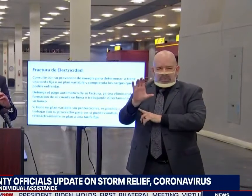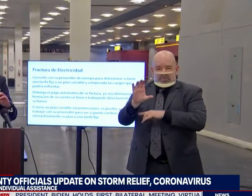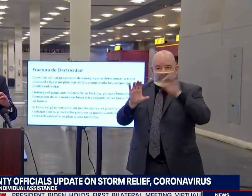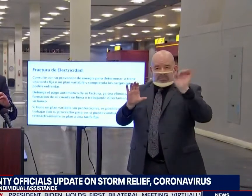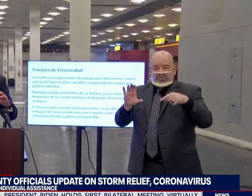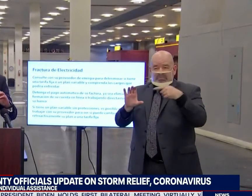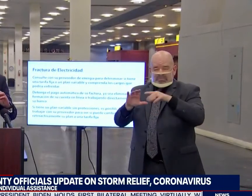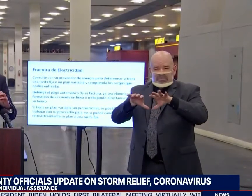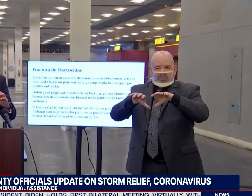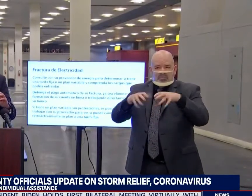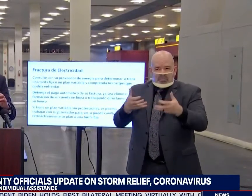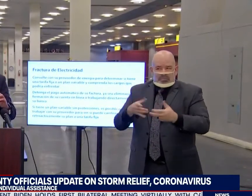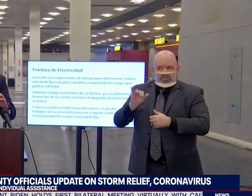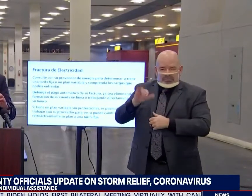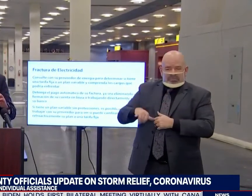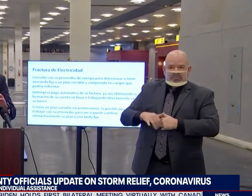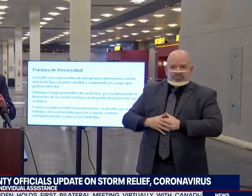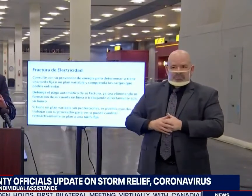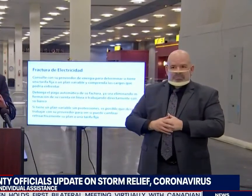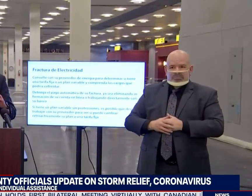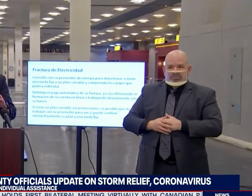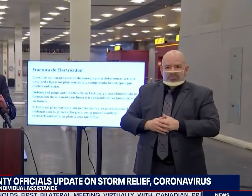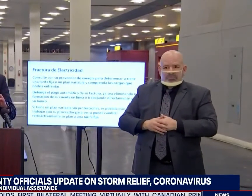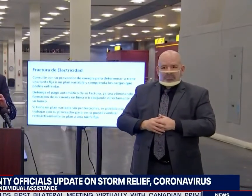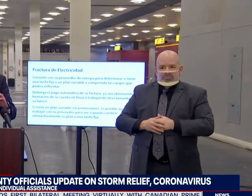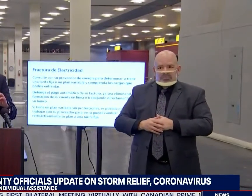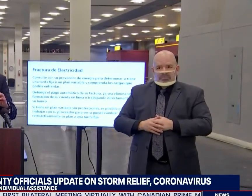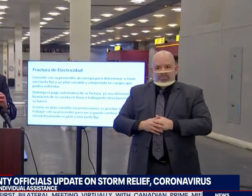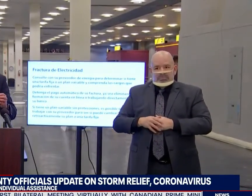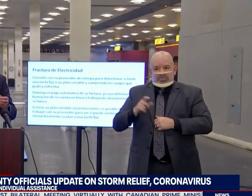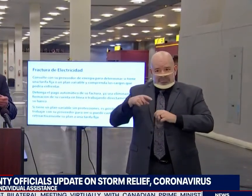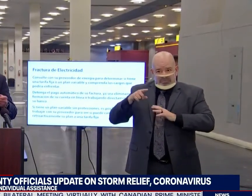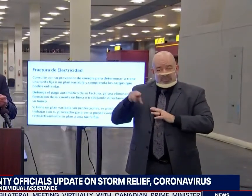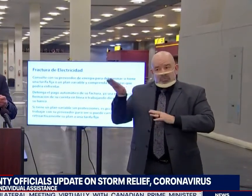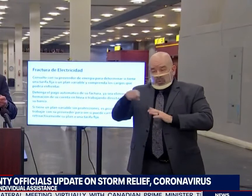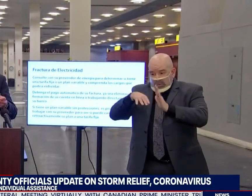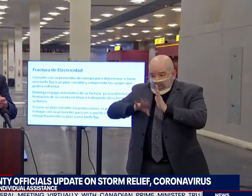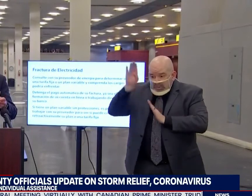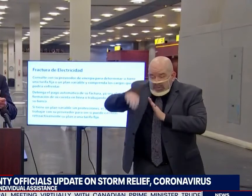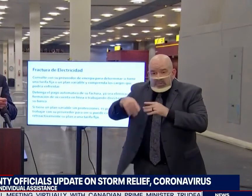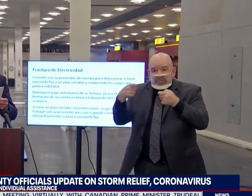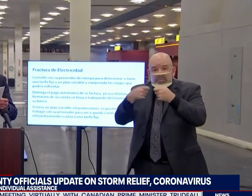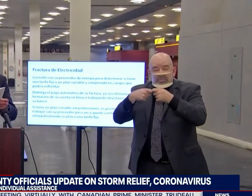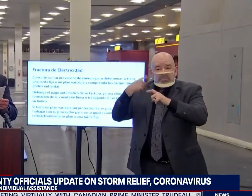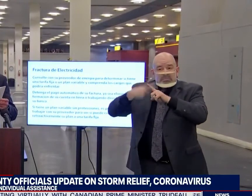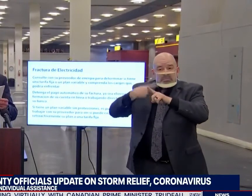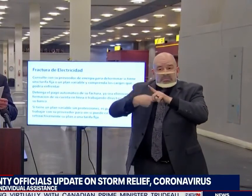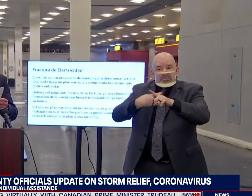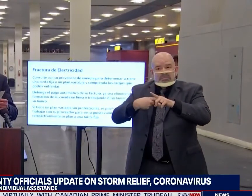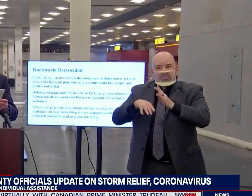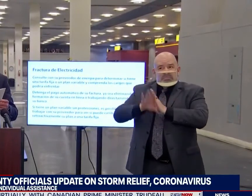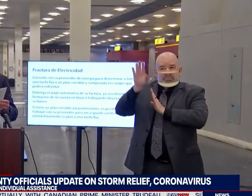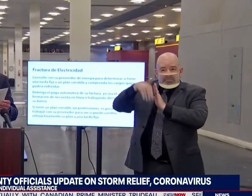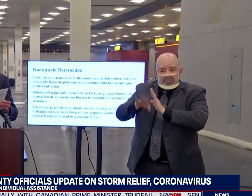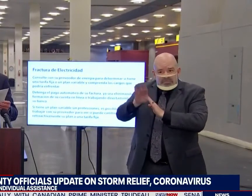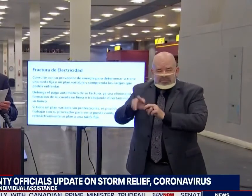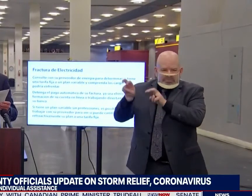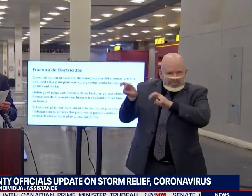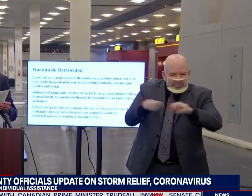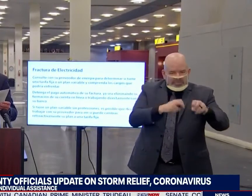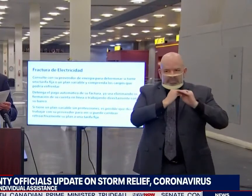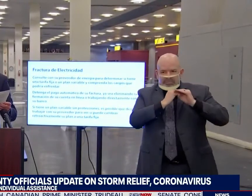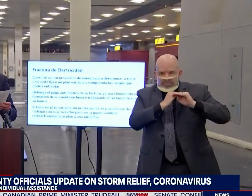to ver uh ban variable plans. um they uh they need to make sure uh that these sort